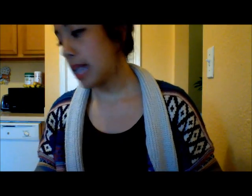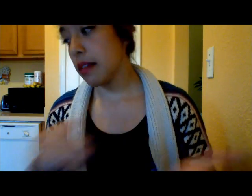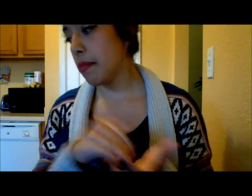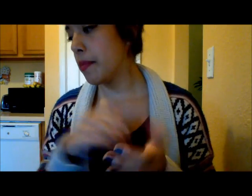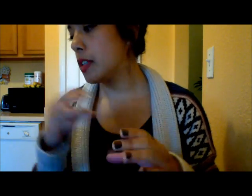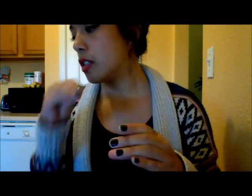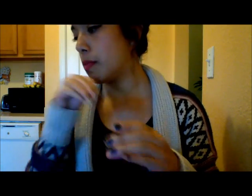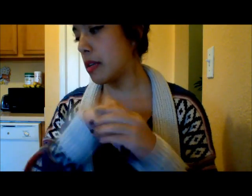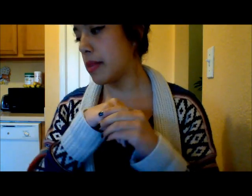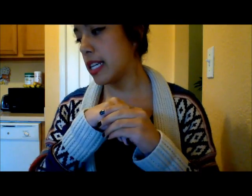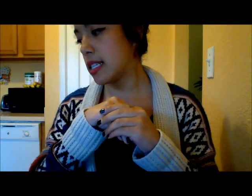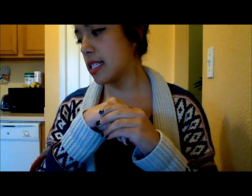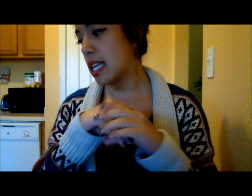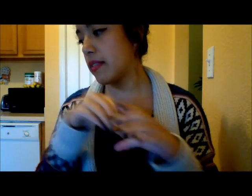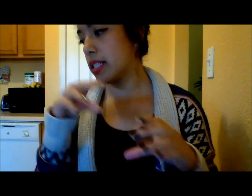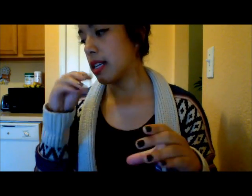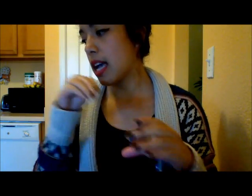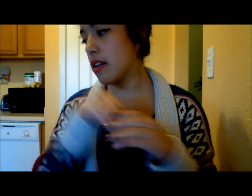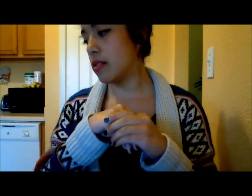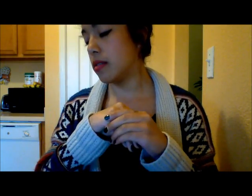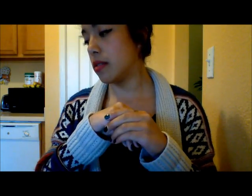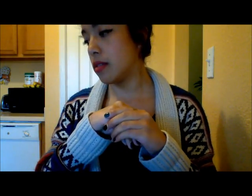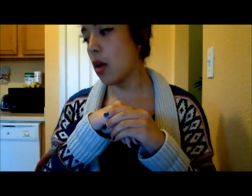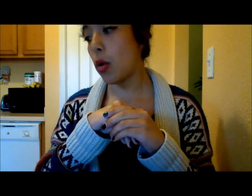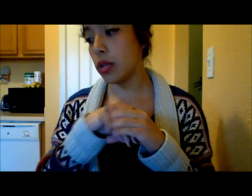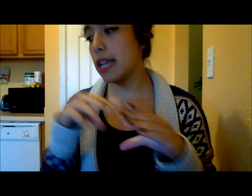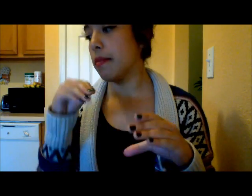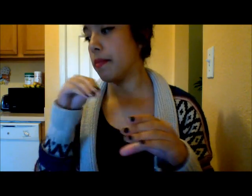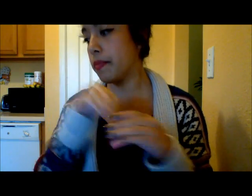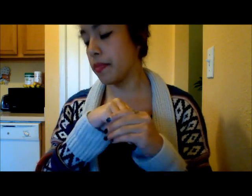Again, to put monies in a savings account only.